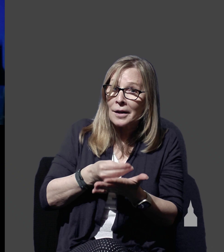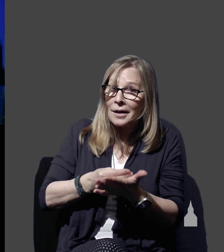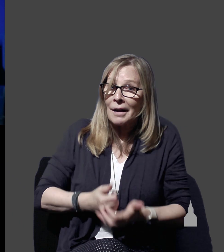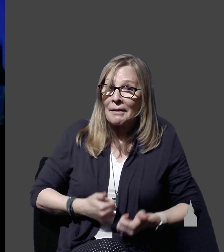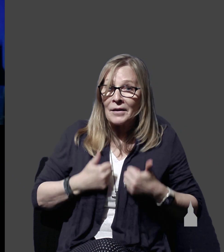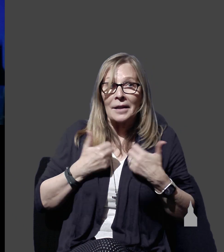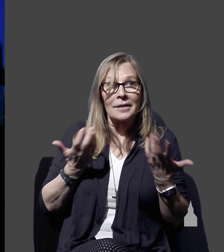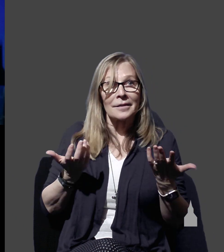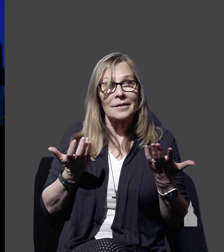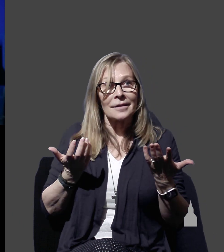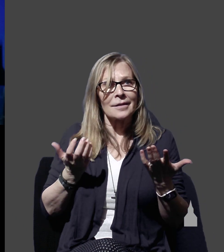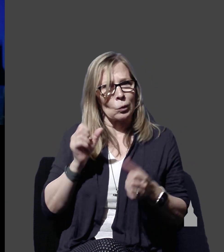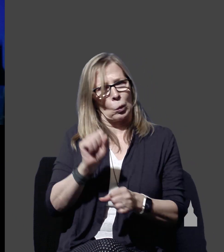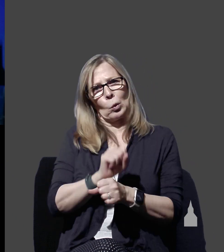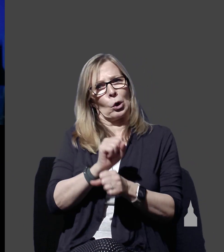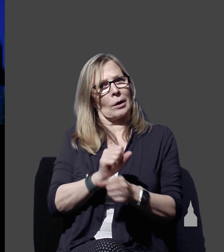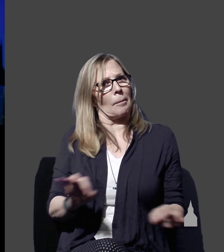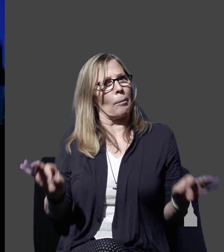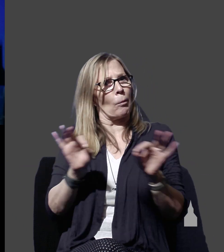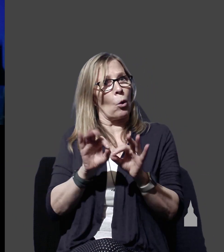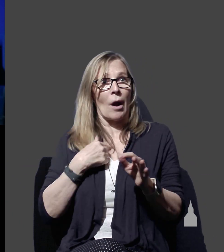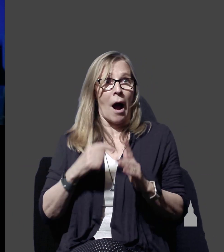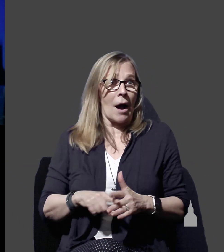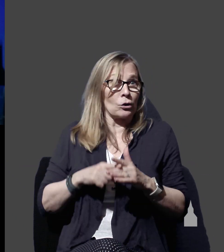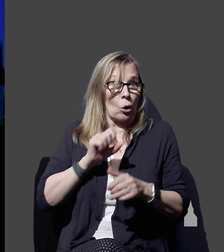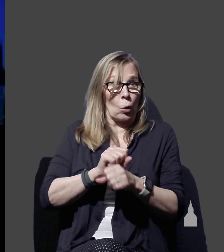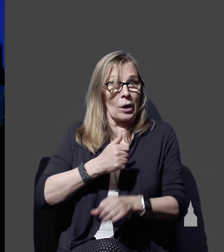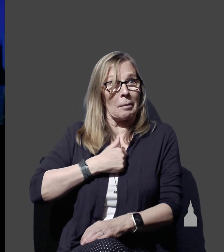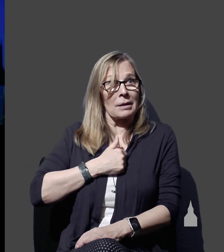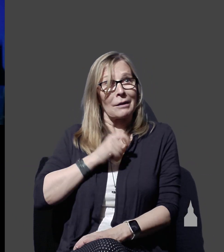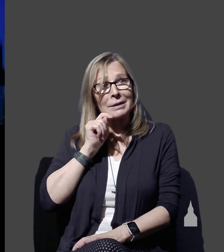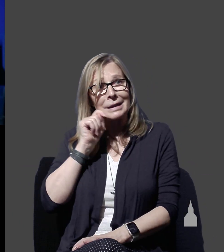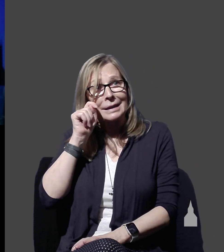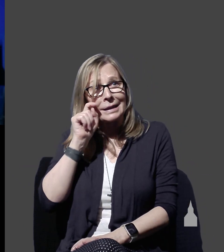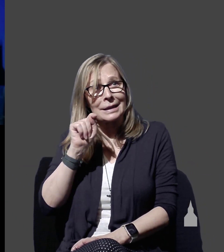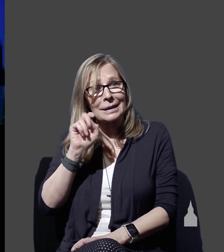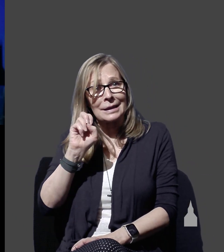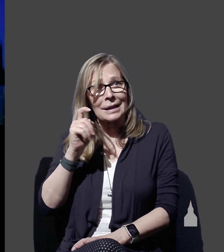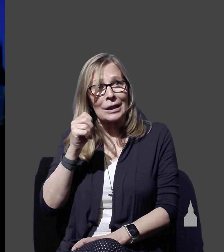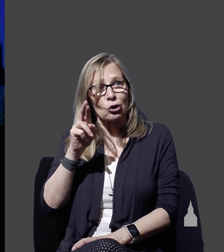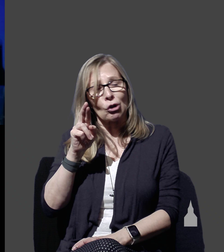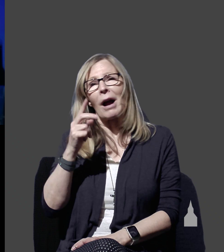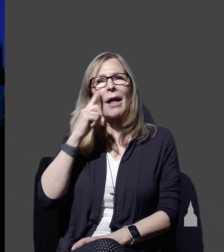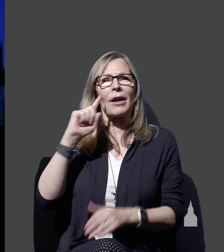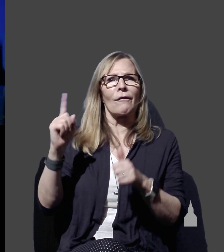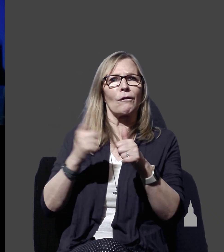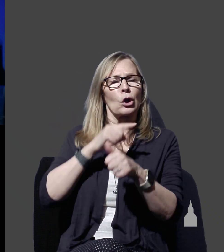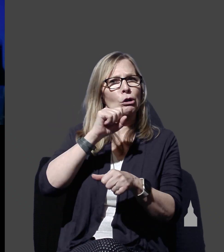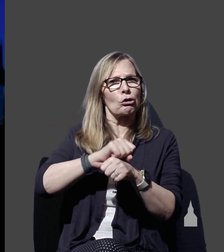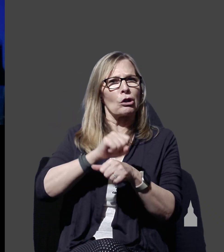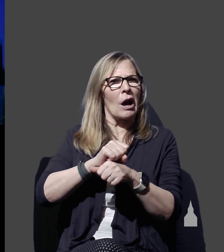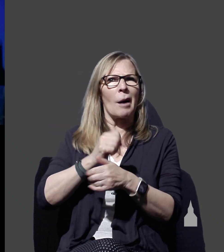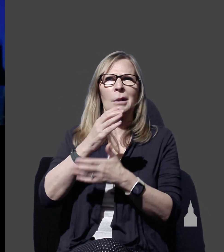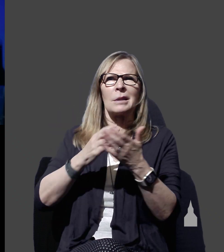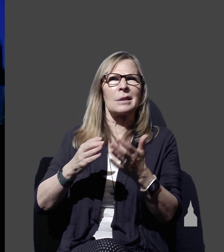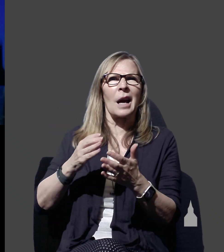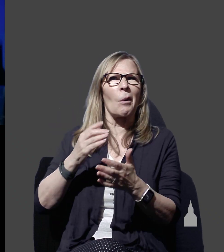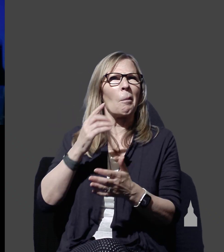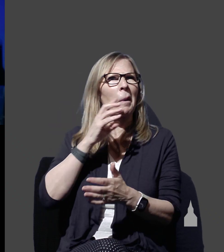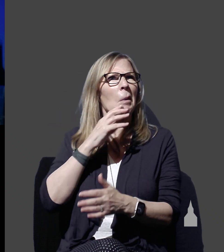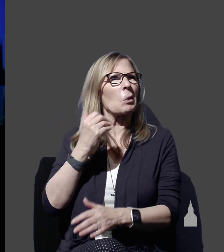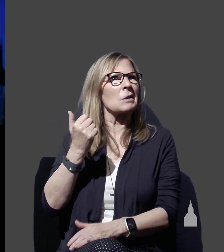Work is a major component of our lives. I started working as a teenager. I think my first job that I actually got paid by someone was at